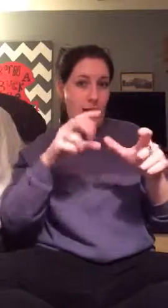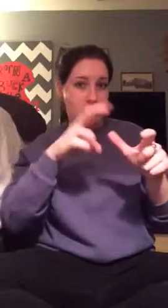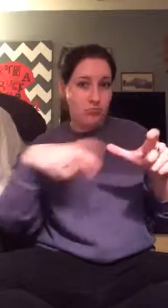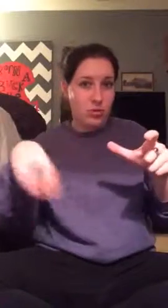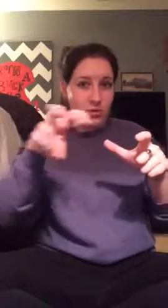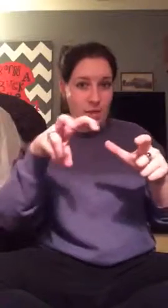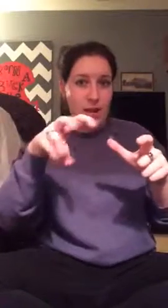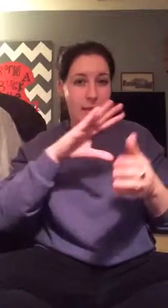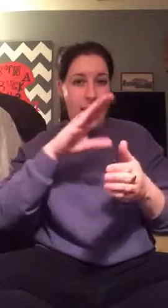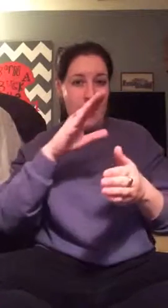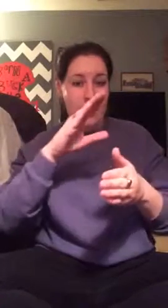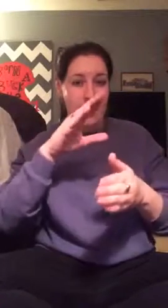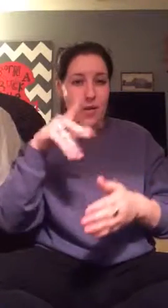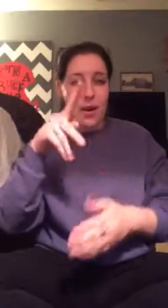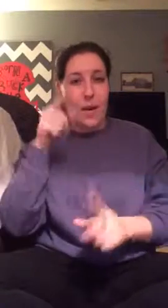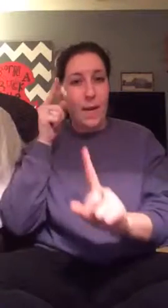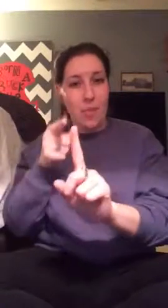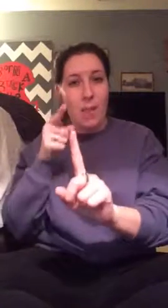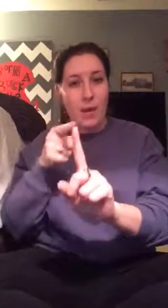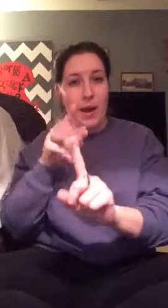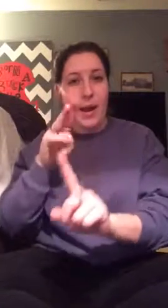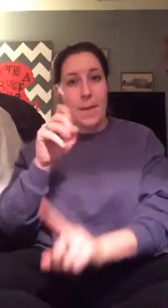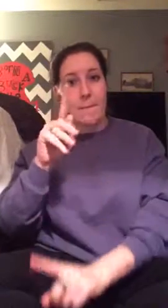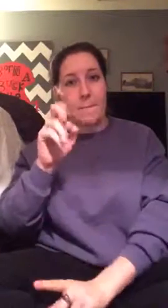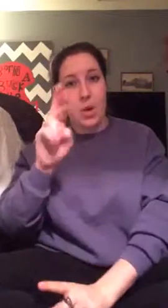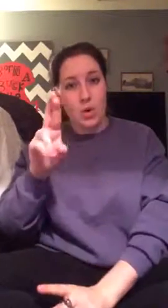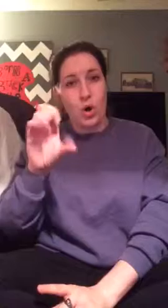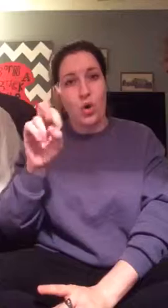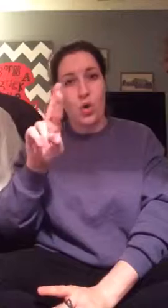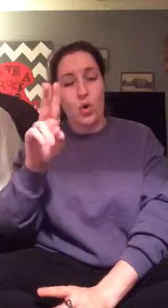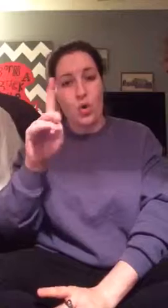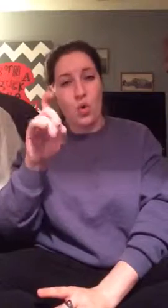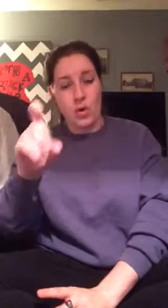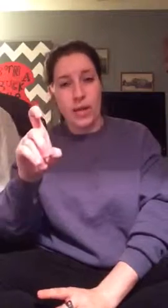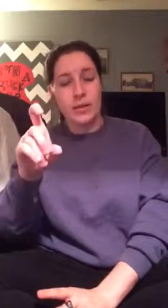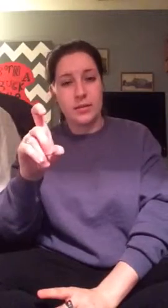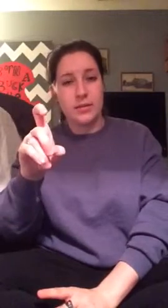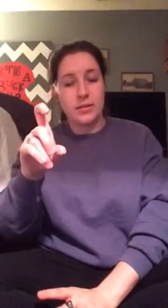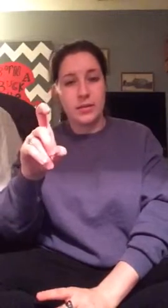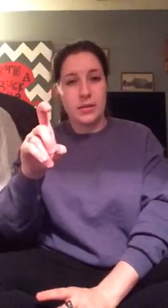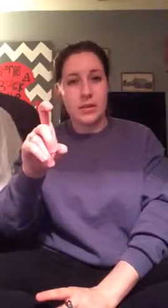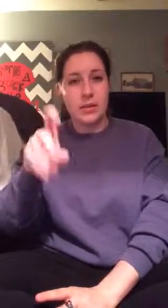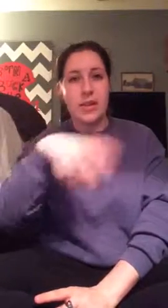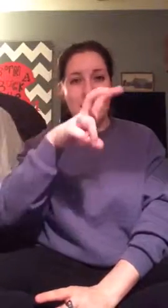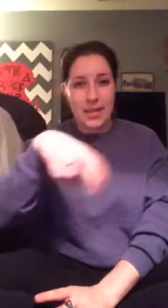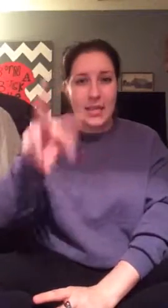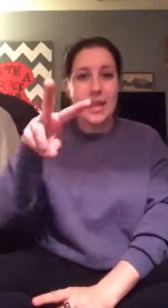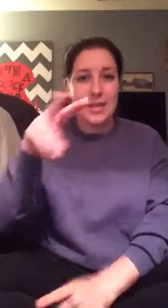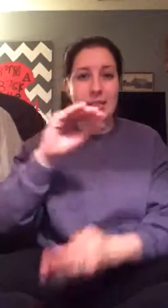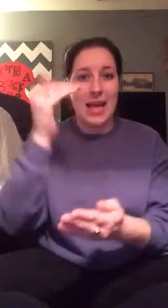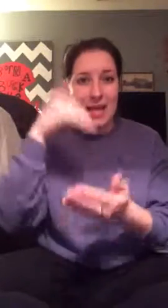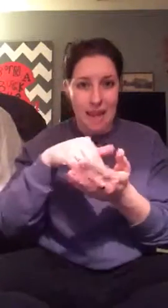cortex. Again, it's very simplistic here because it also sends it to supplementary motor area. Both supplementary motor area and primary motor